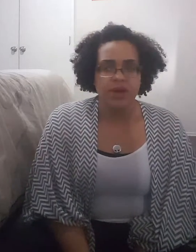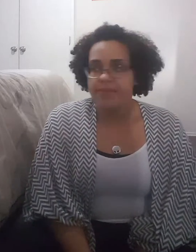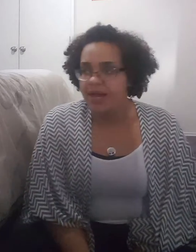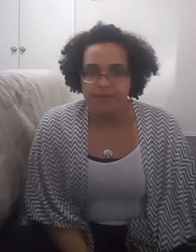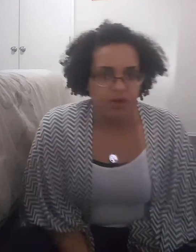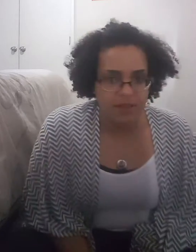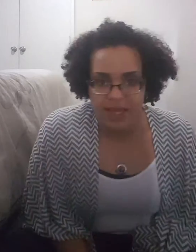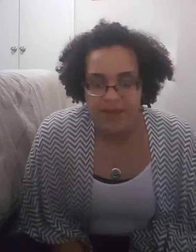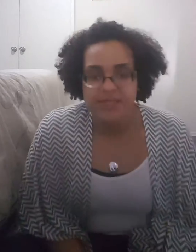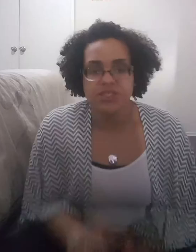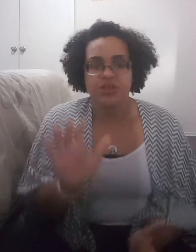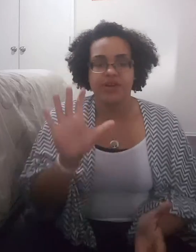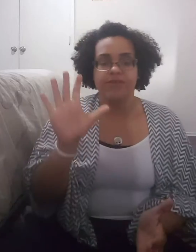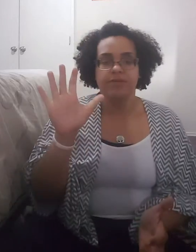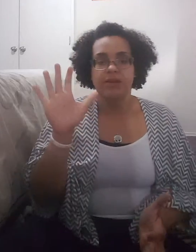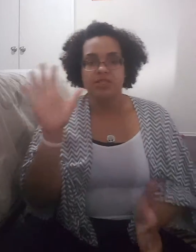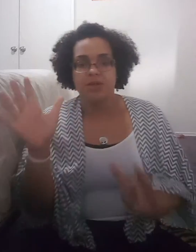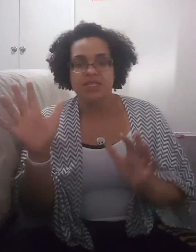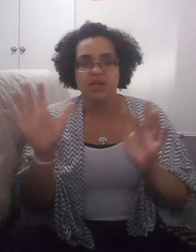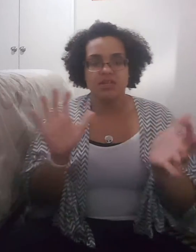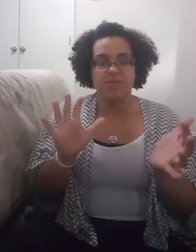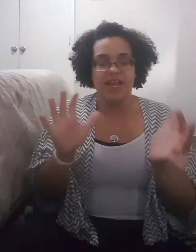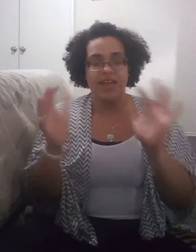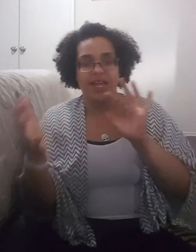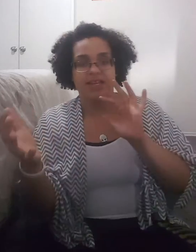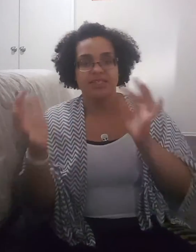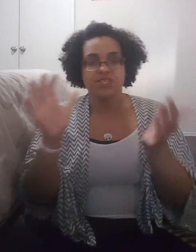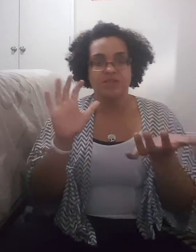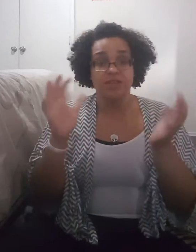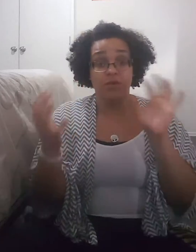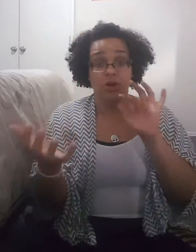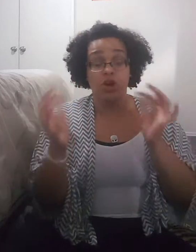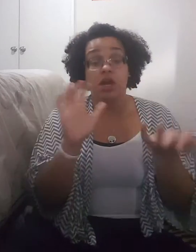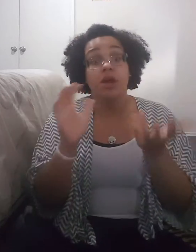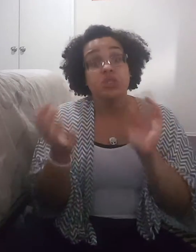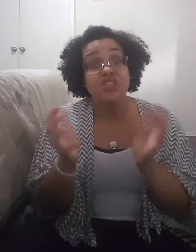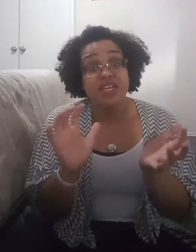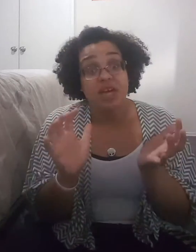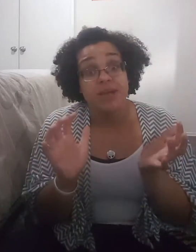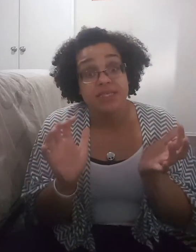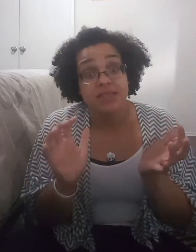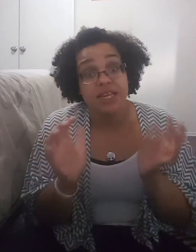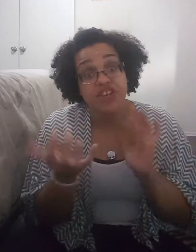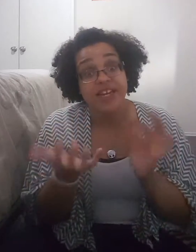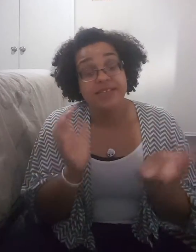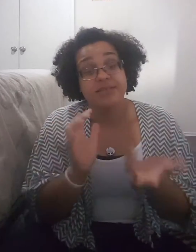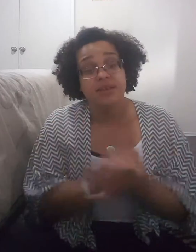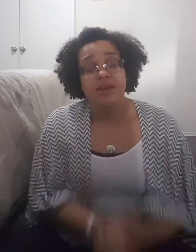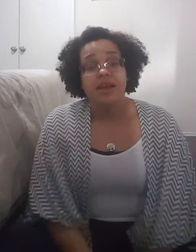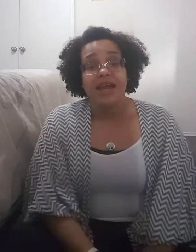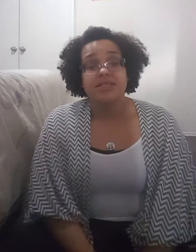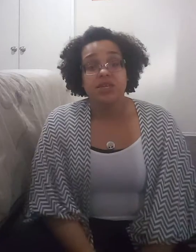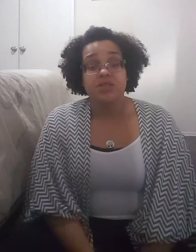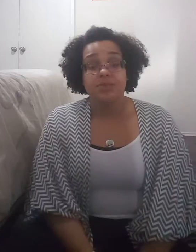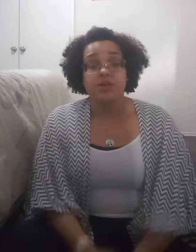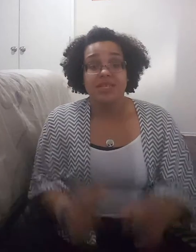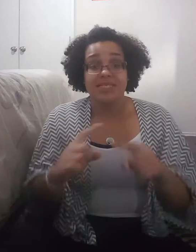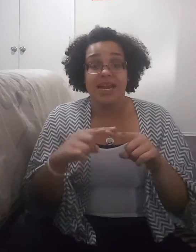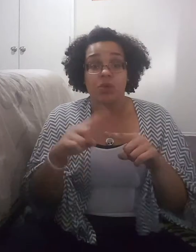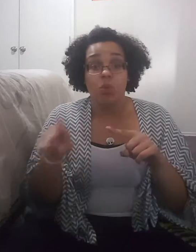back and forth, like, because you're going from dominant to non-dominant hand in terms of, or switching dominance in your hands. And so suppose I sign